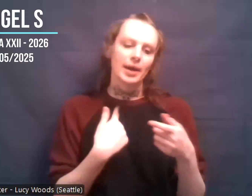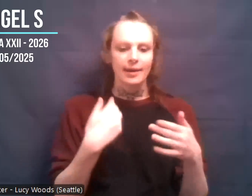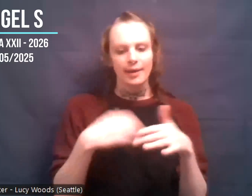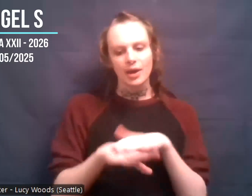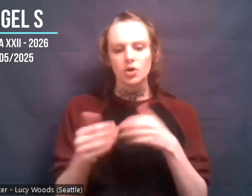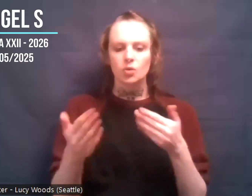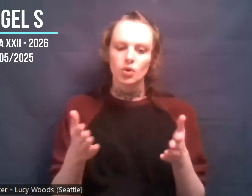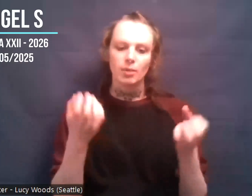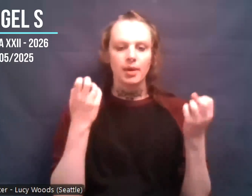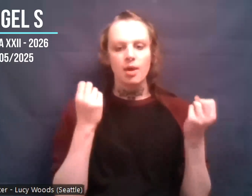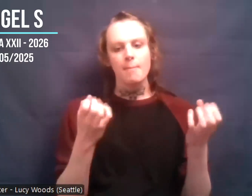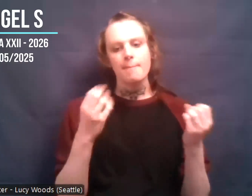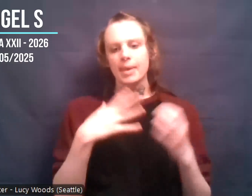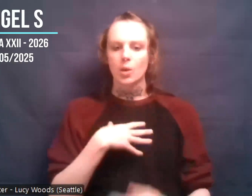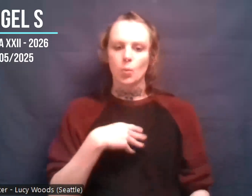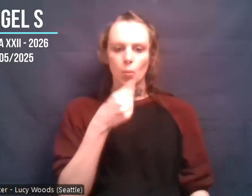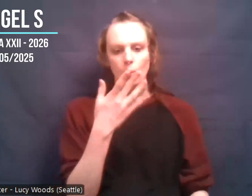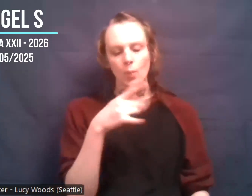and praying.